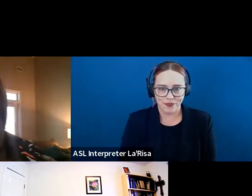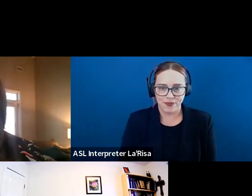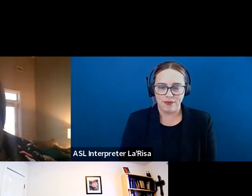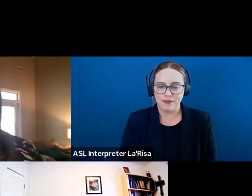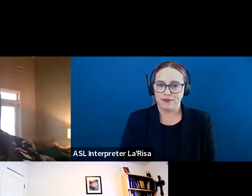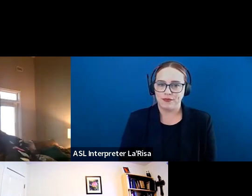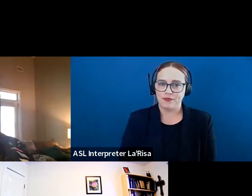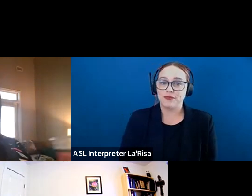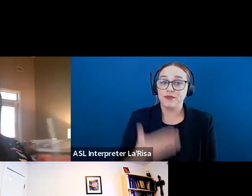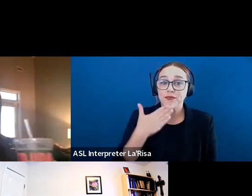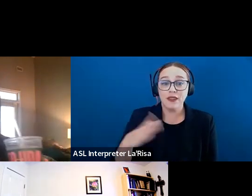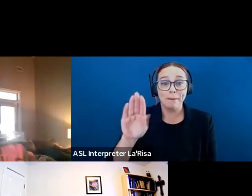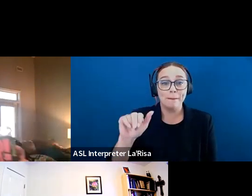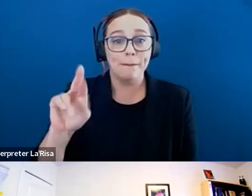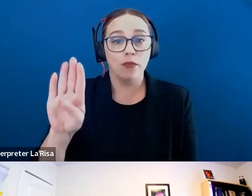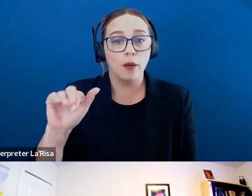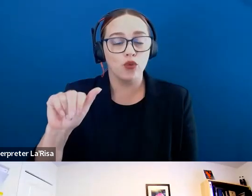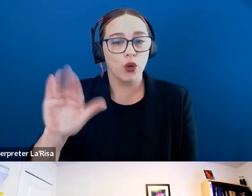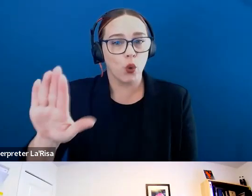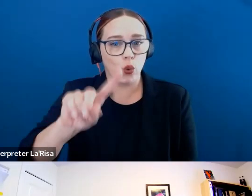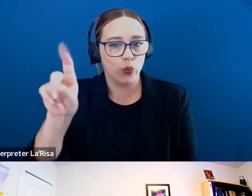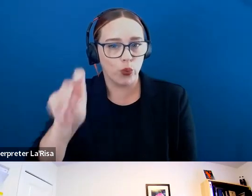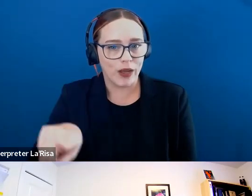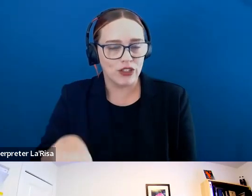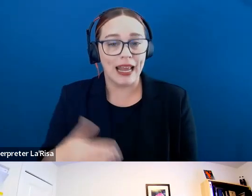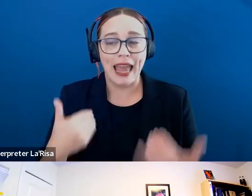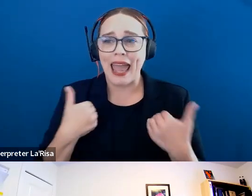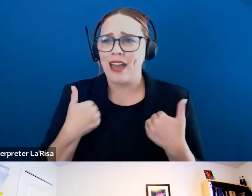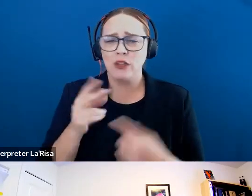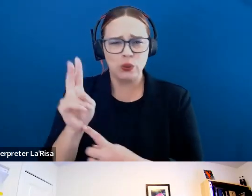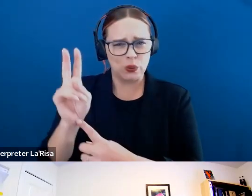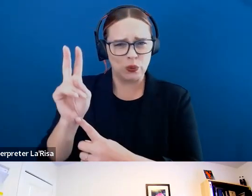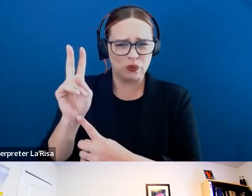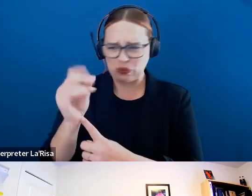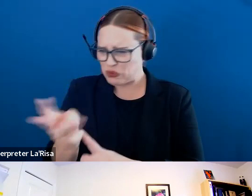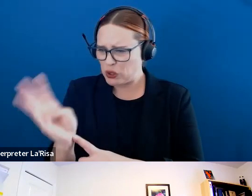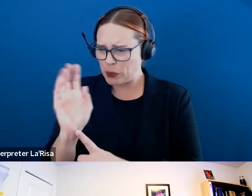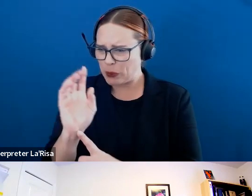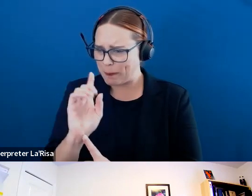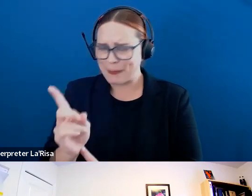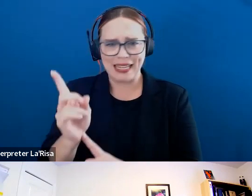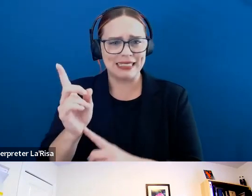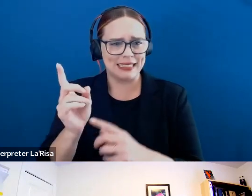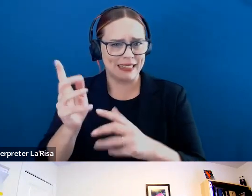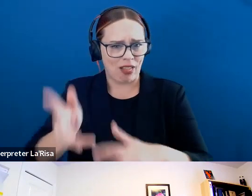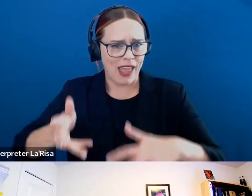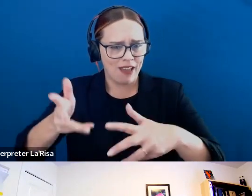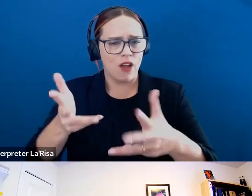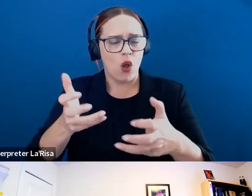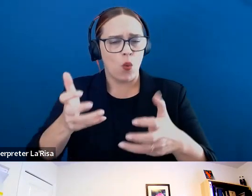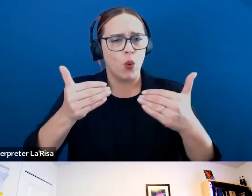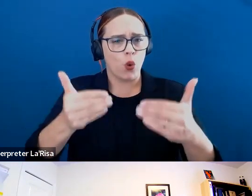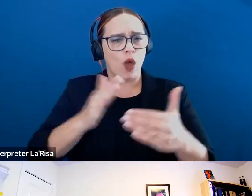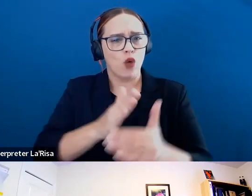Okay, thanks, Barbara, for your question. So we have a couple more minutes left. I want to wrap up the assessment tool that we've